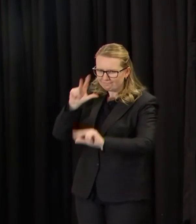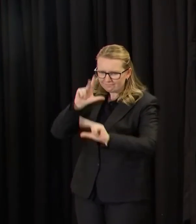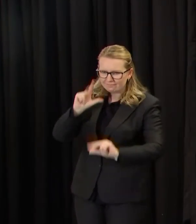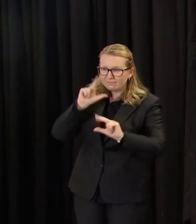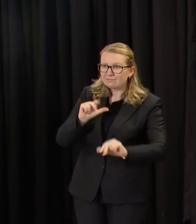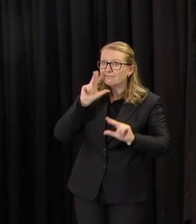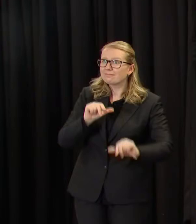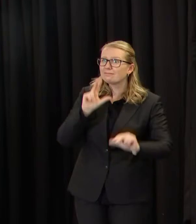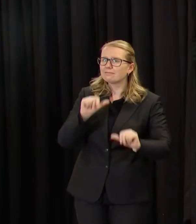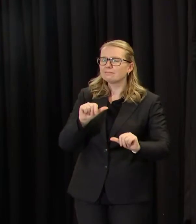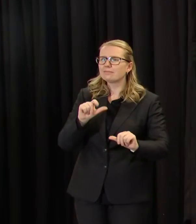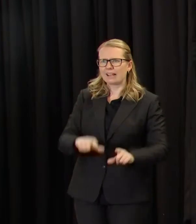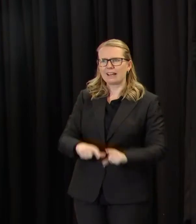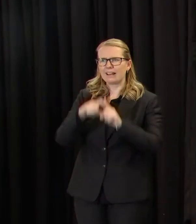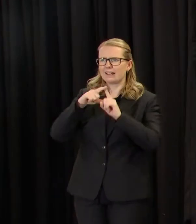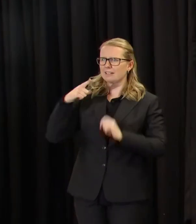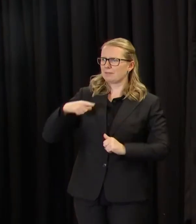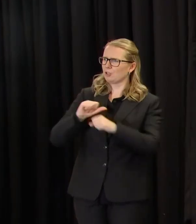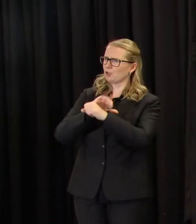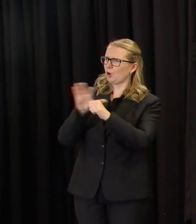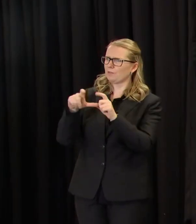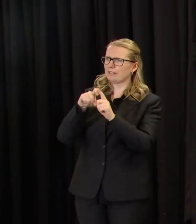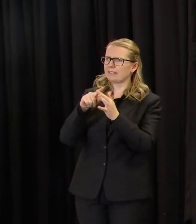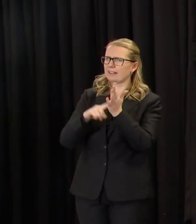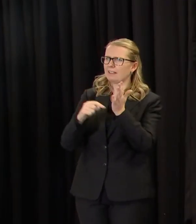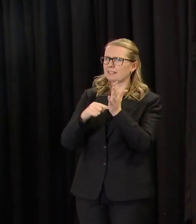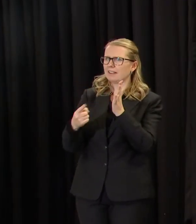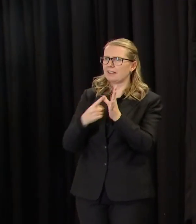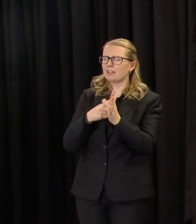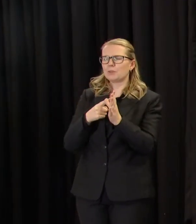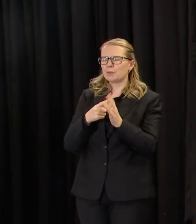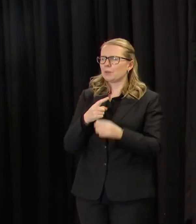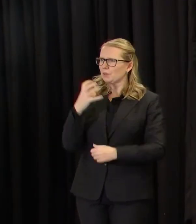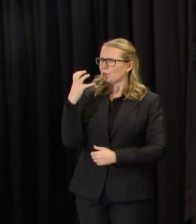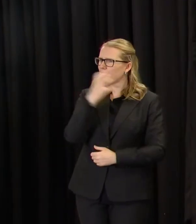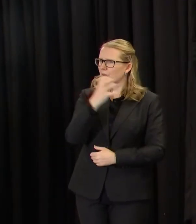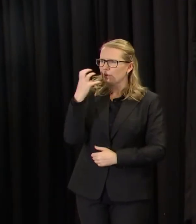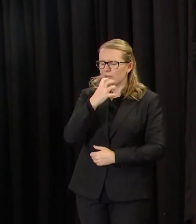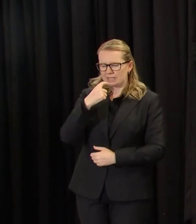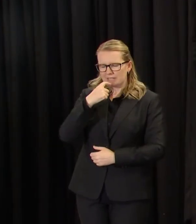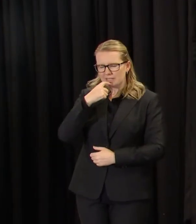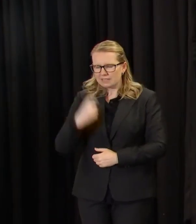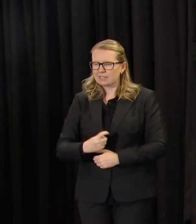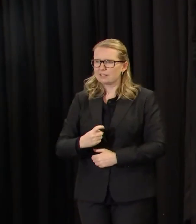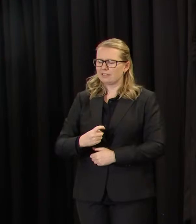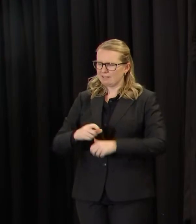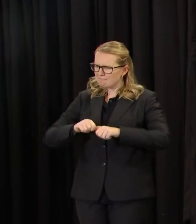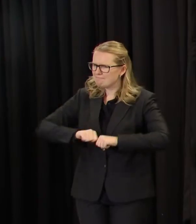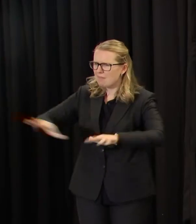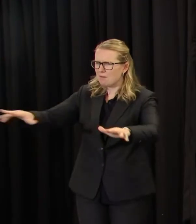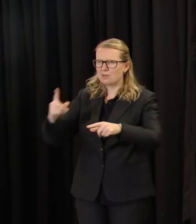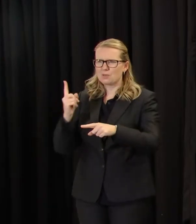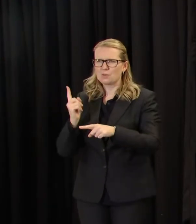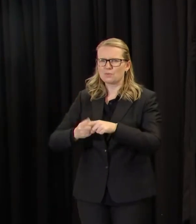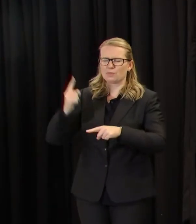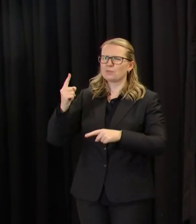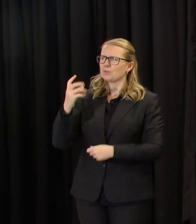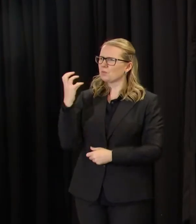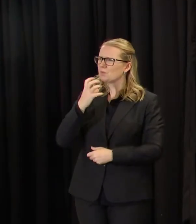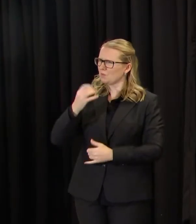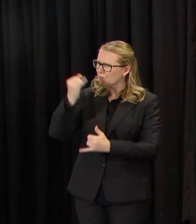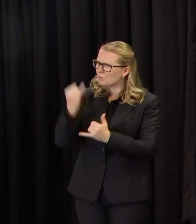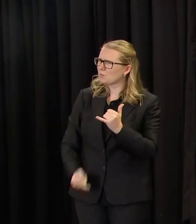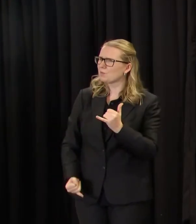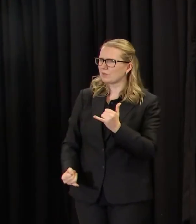with Delta, it's barely a fair fight. We will not vaccinate people faster than Delta will infect